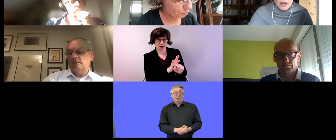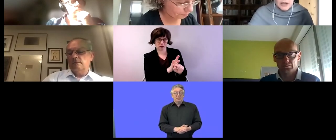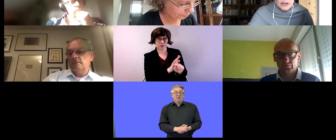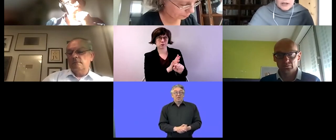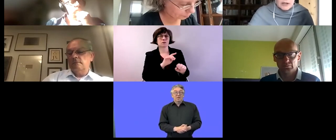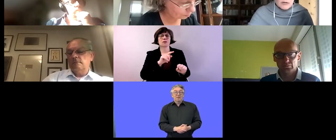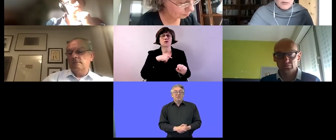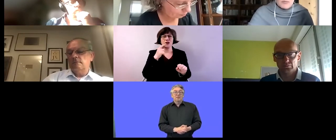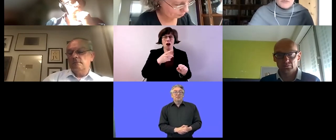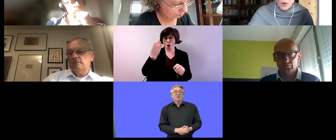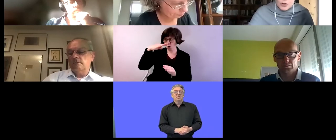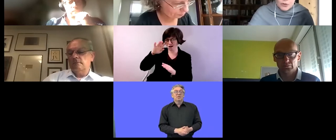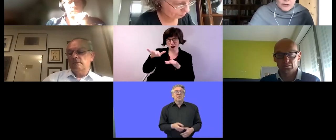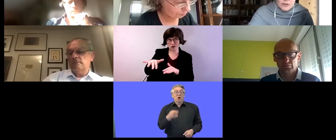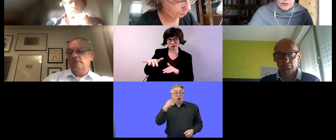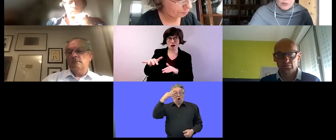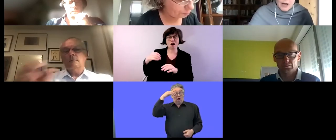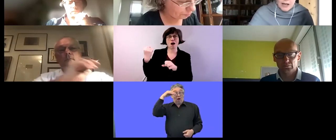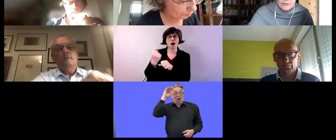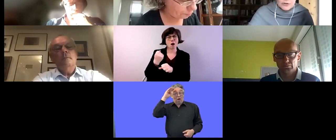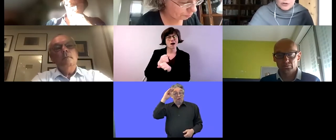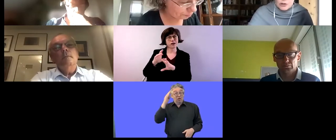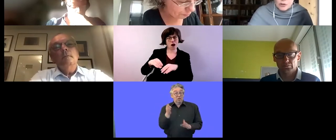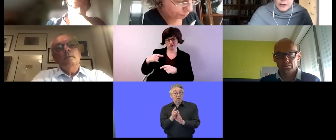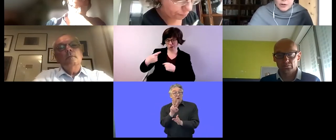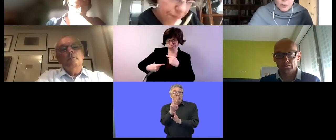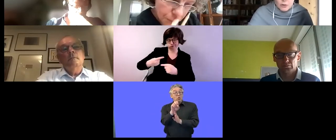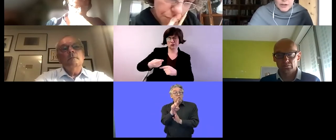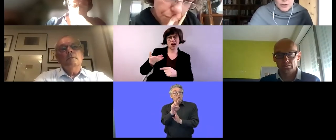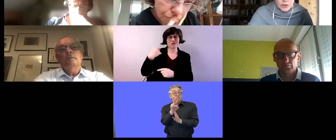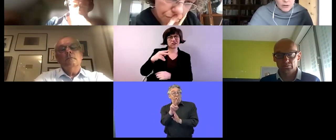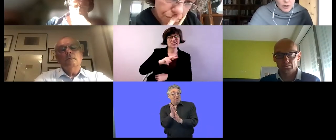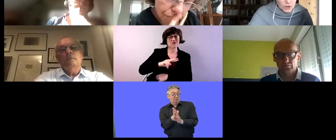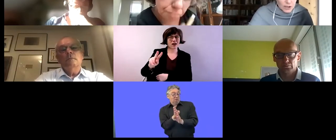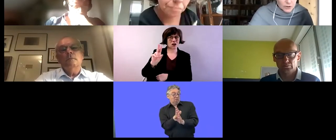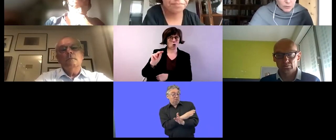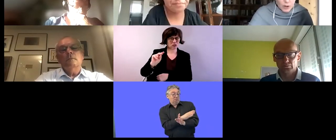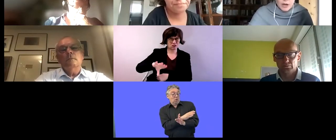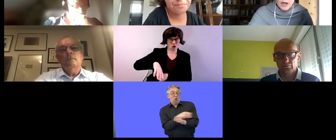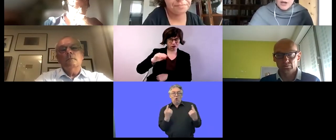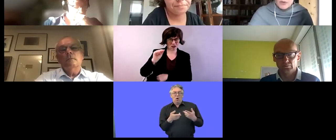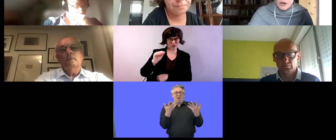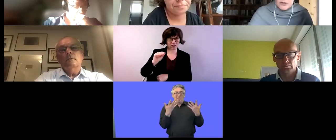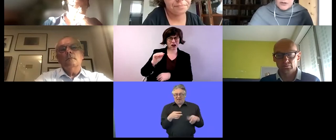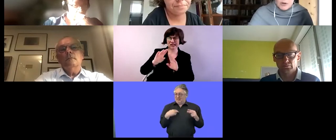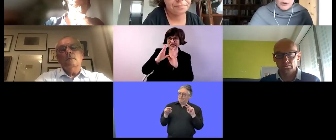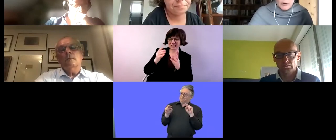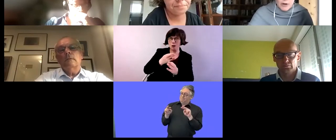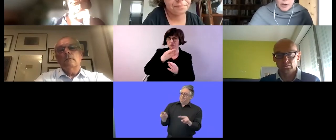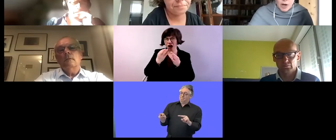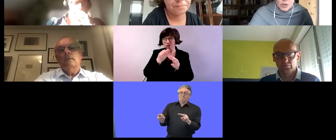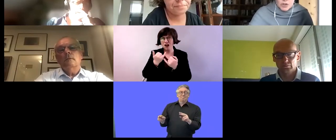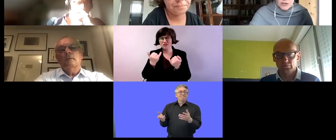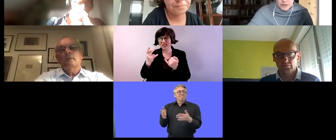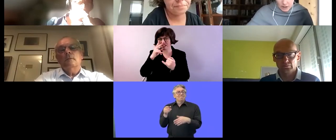in before 2012 to to look at the whole question of sheltered work because we were